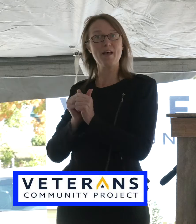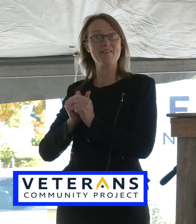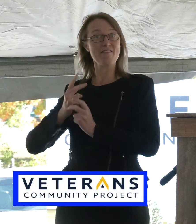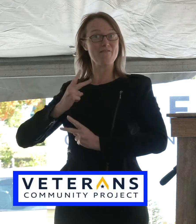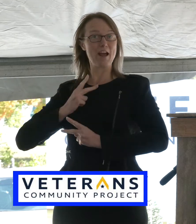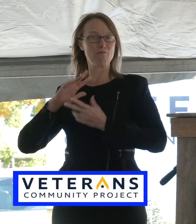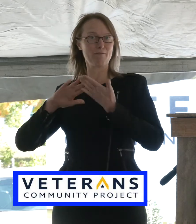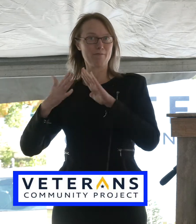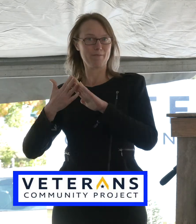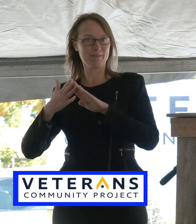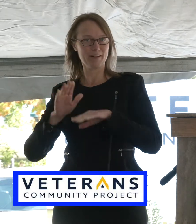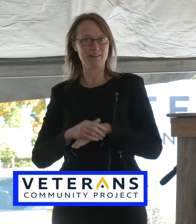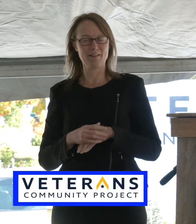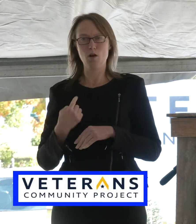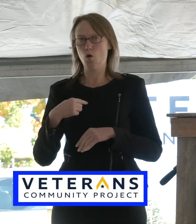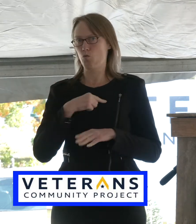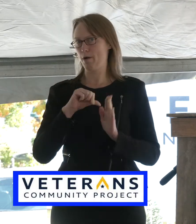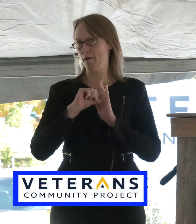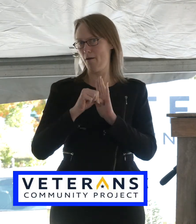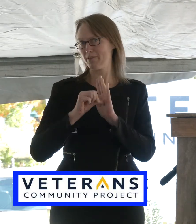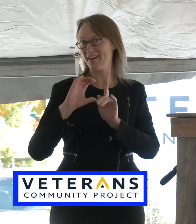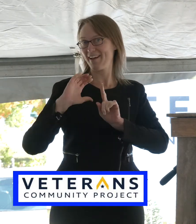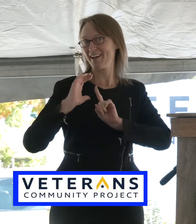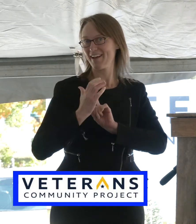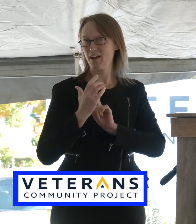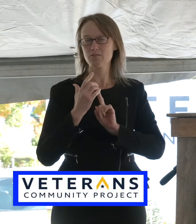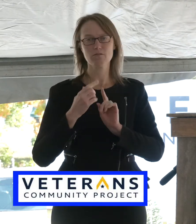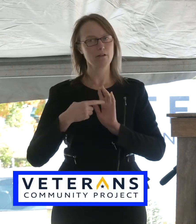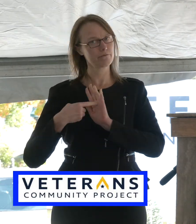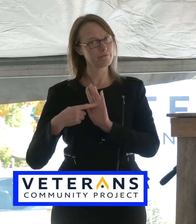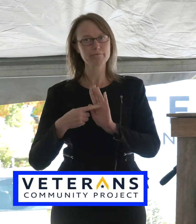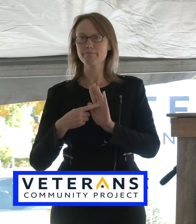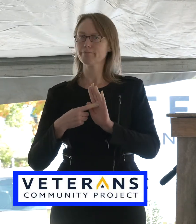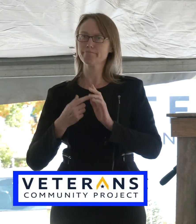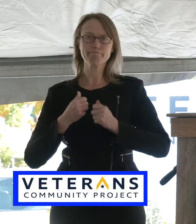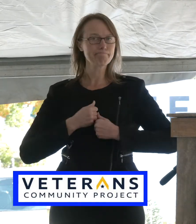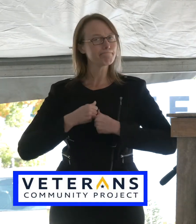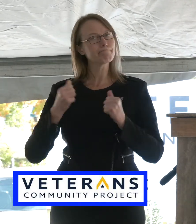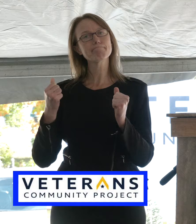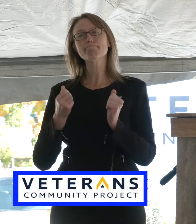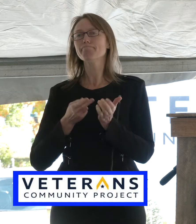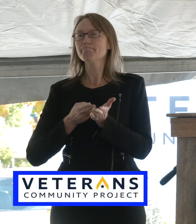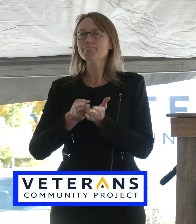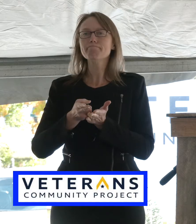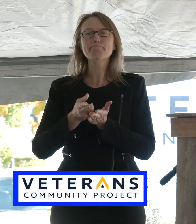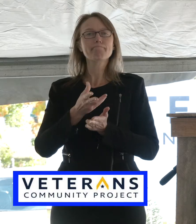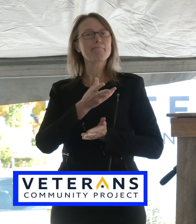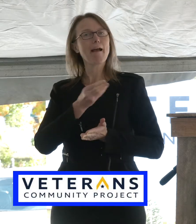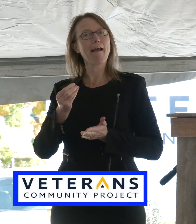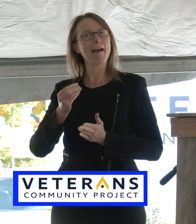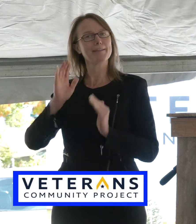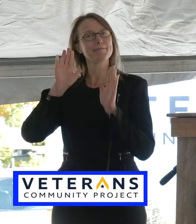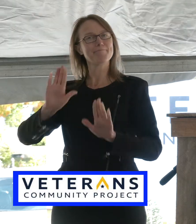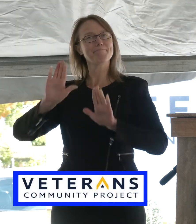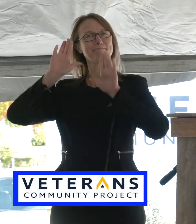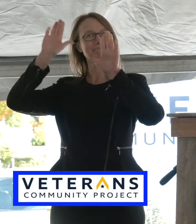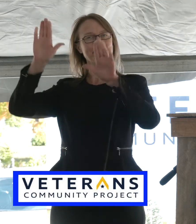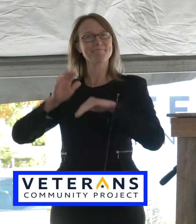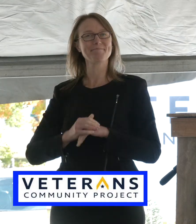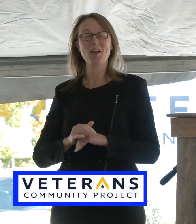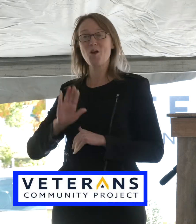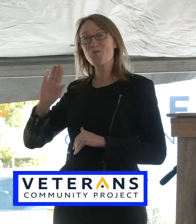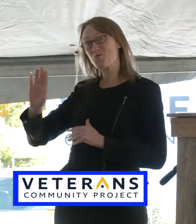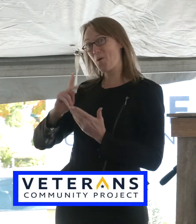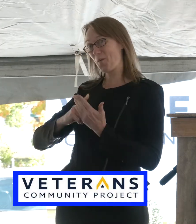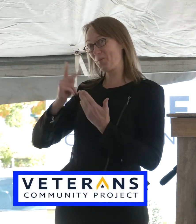community, emphasizing a culture of transparency and excellence. Your project, Brian,